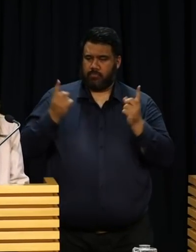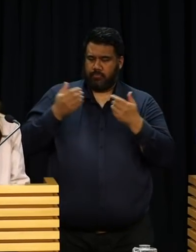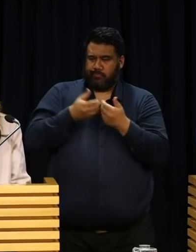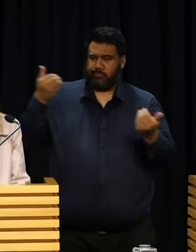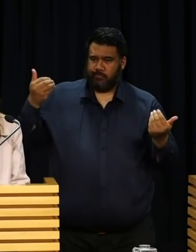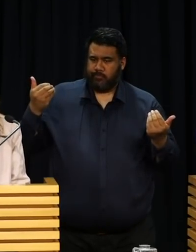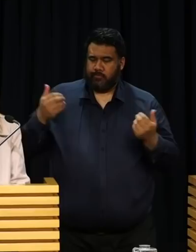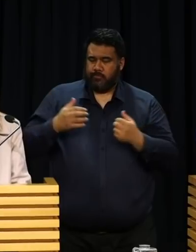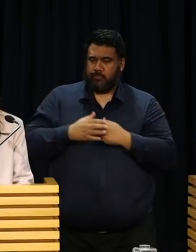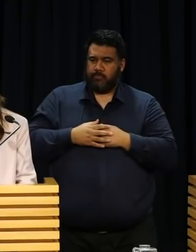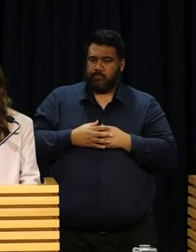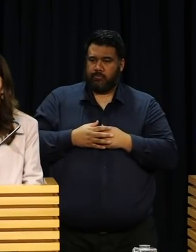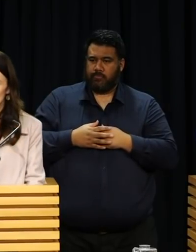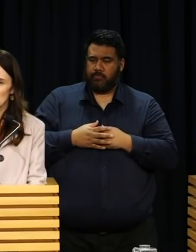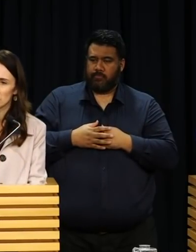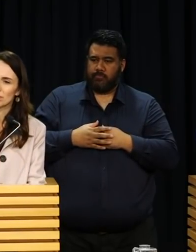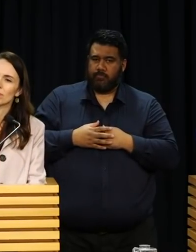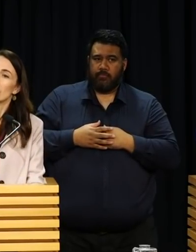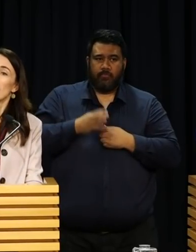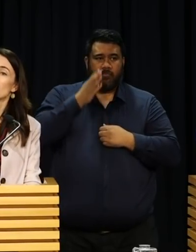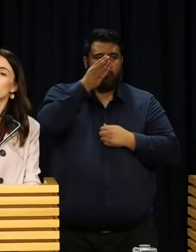giving instruction on the way they conduct their business.